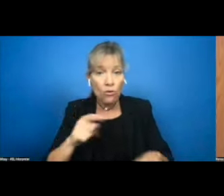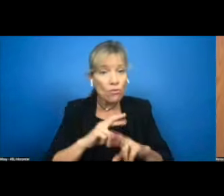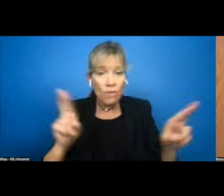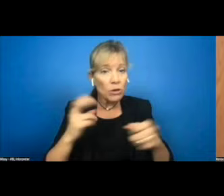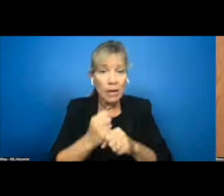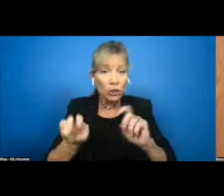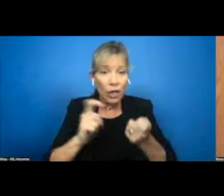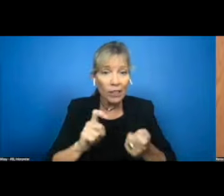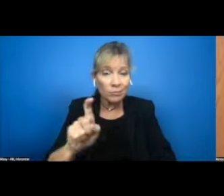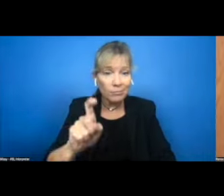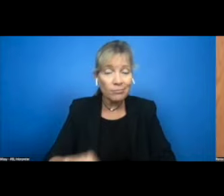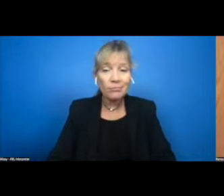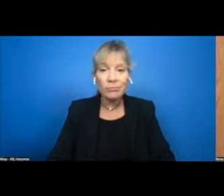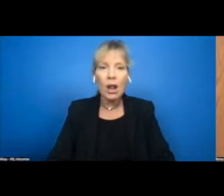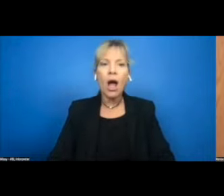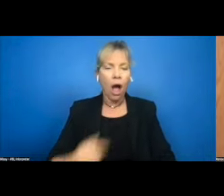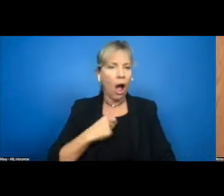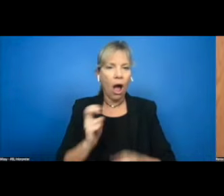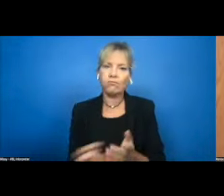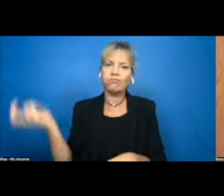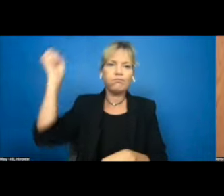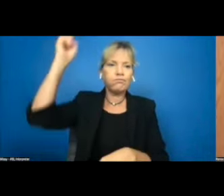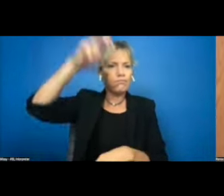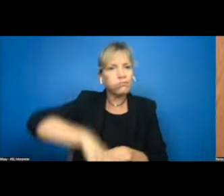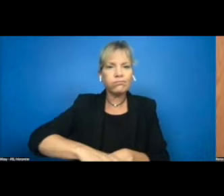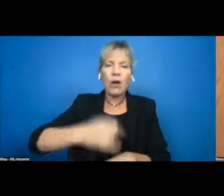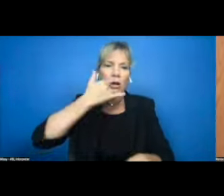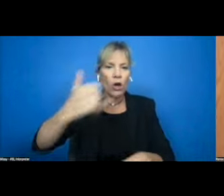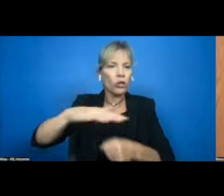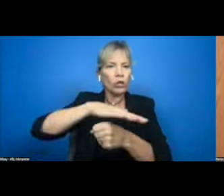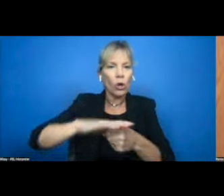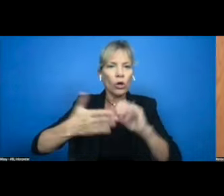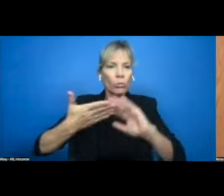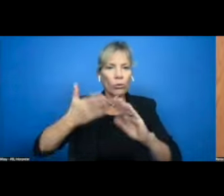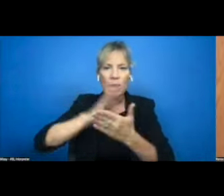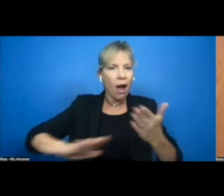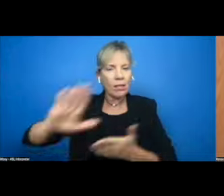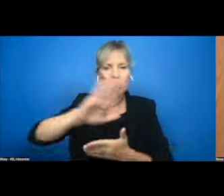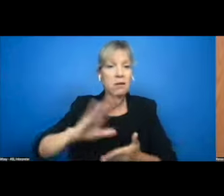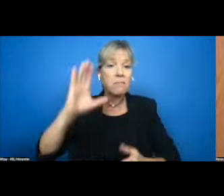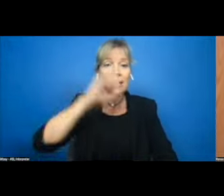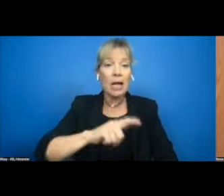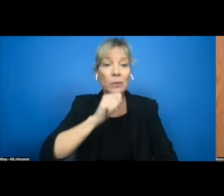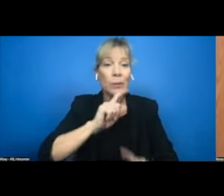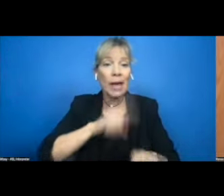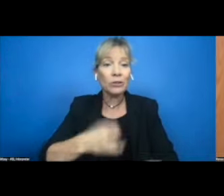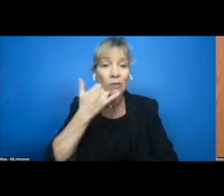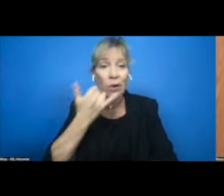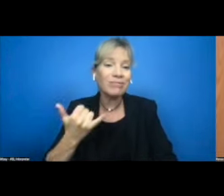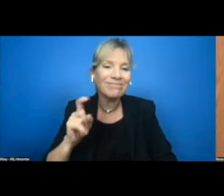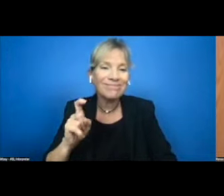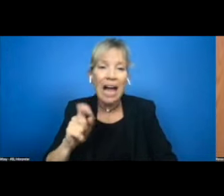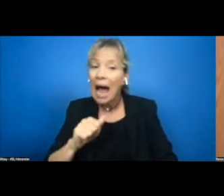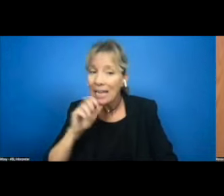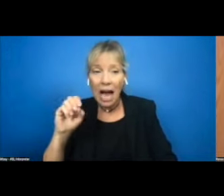make change? Well, I leaped off the couch and I called the local community college, and guess who answered the phone? Not